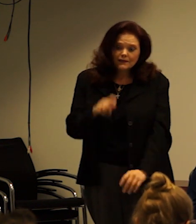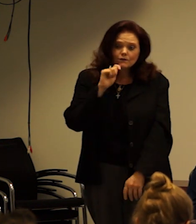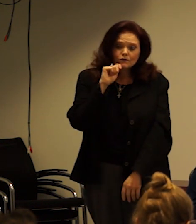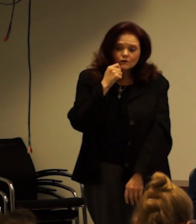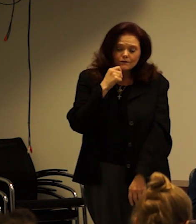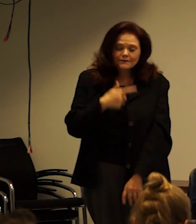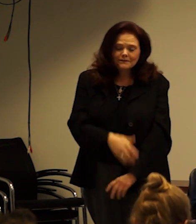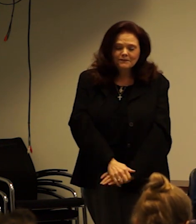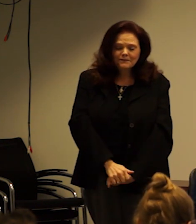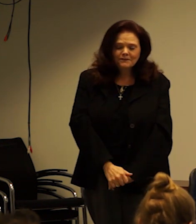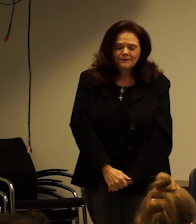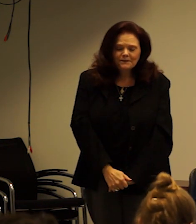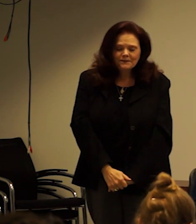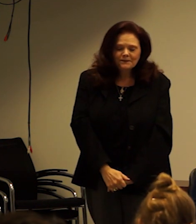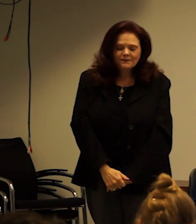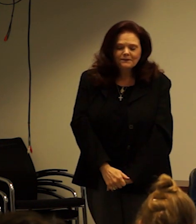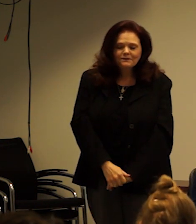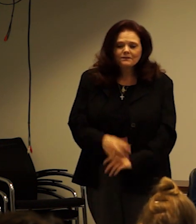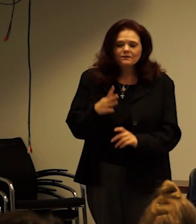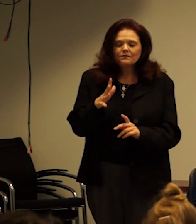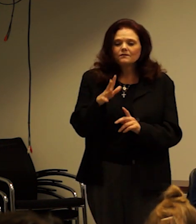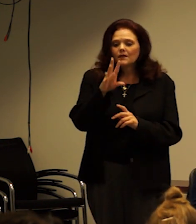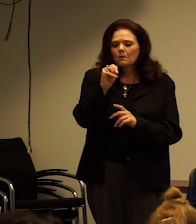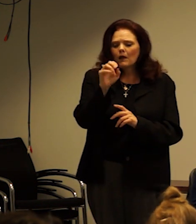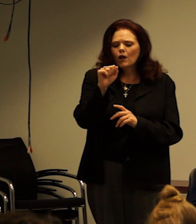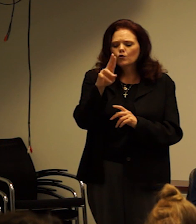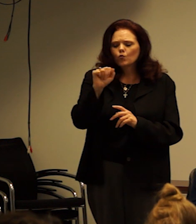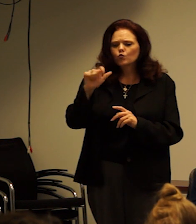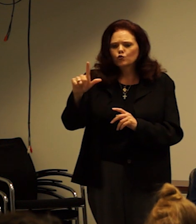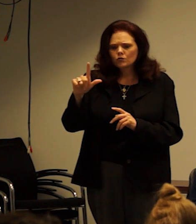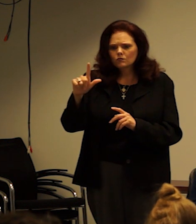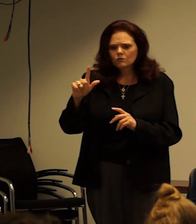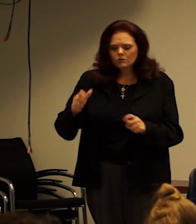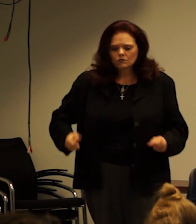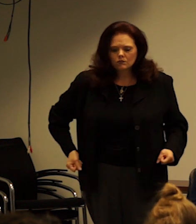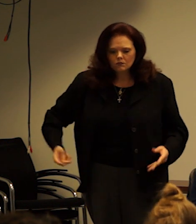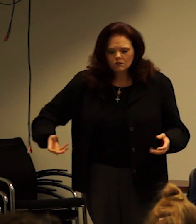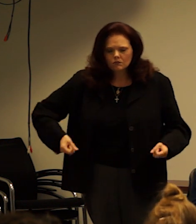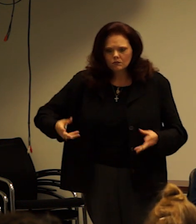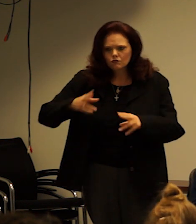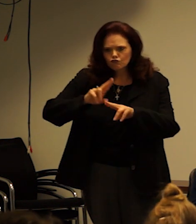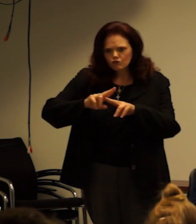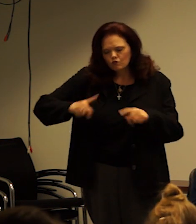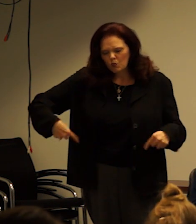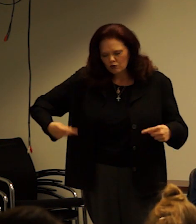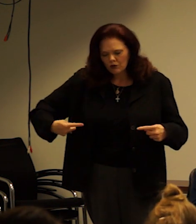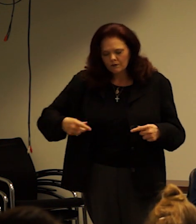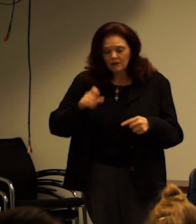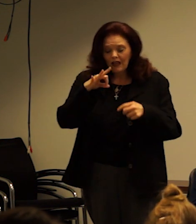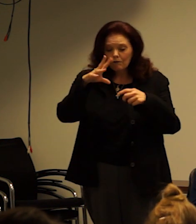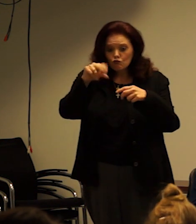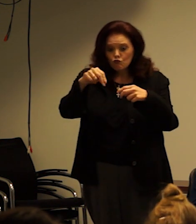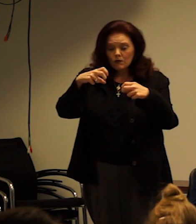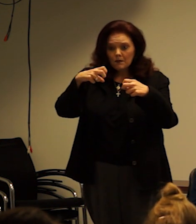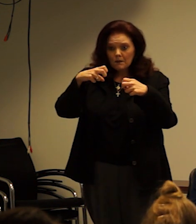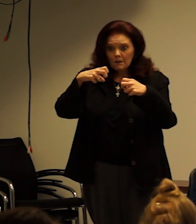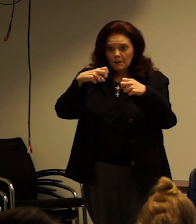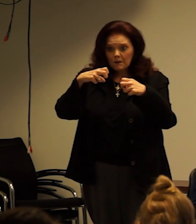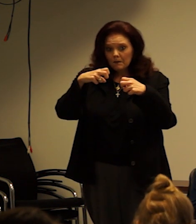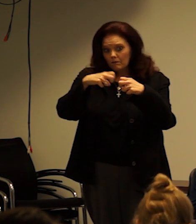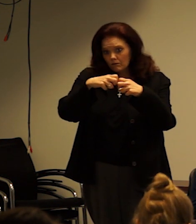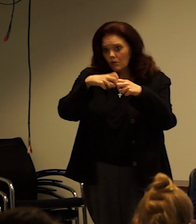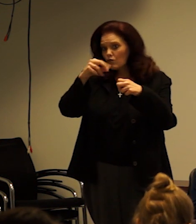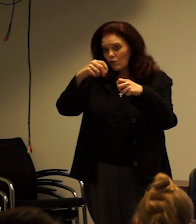right. Okay. Manual wheelchair if you have one. Just in case the power goes out and you don't have access